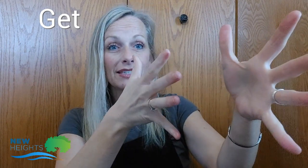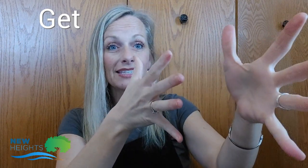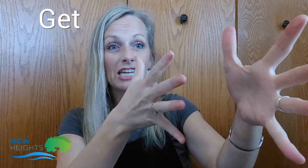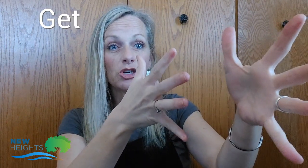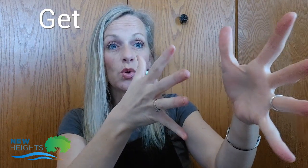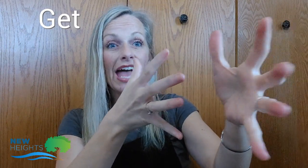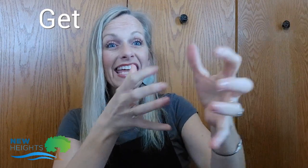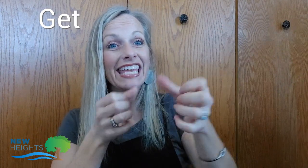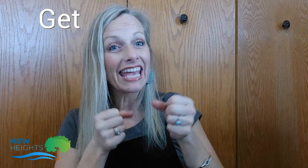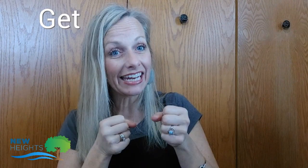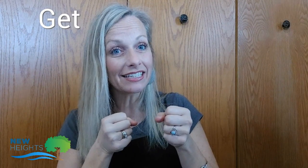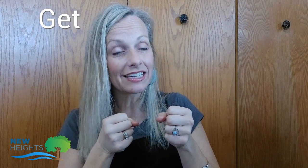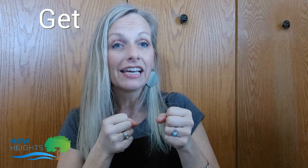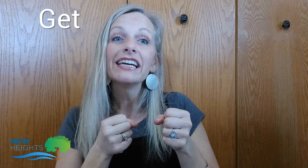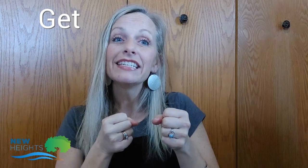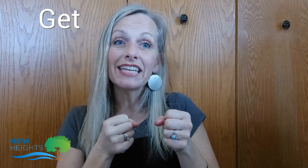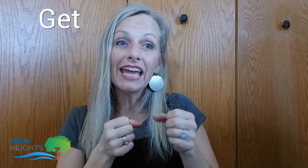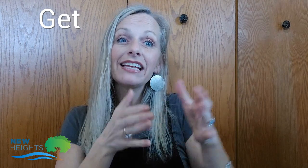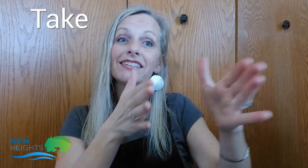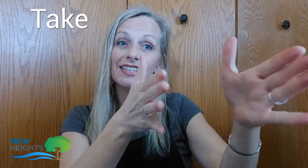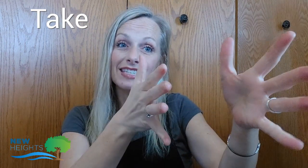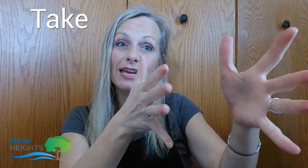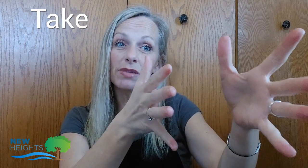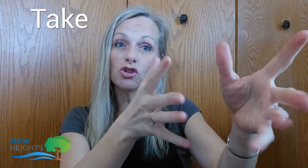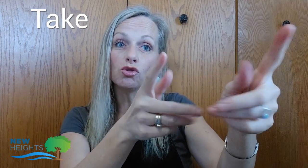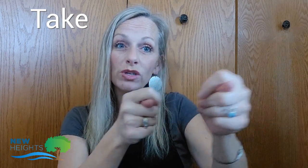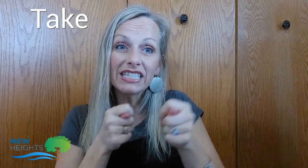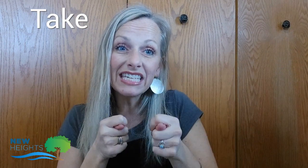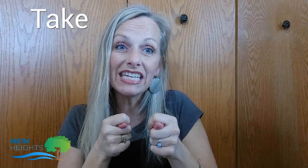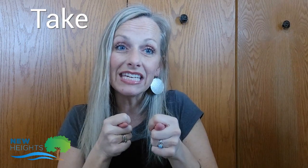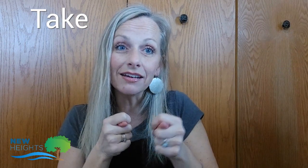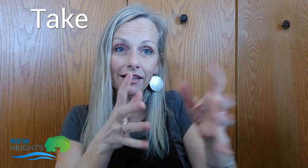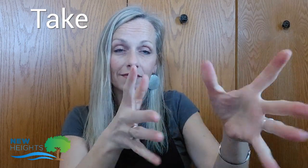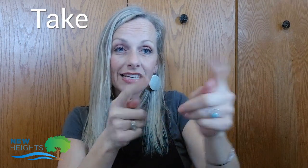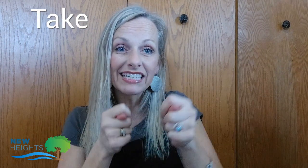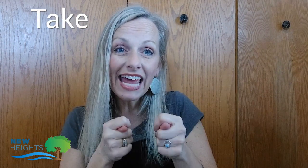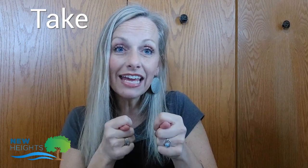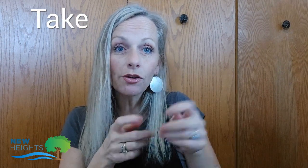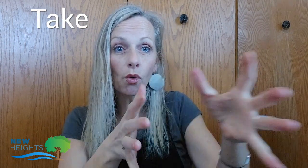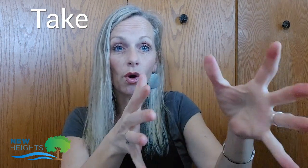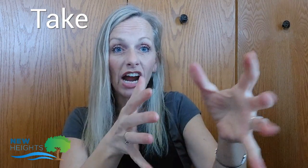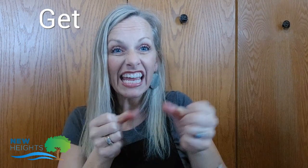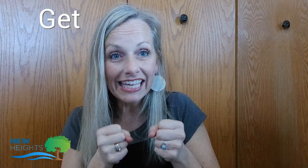has it, and you get it. Take is the same, but you do a T in. Take or get.